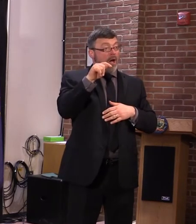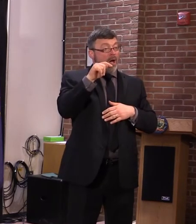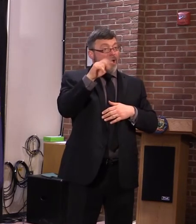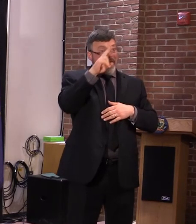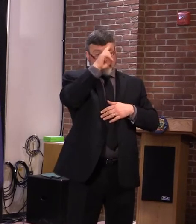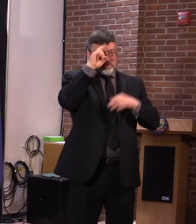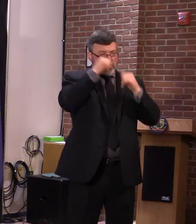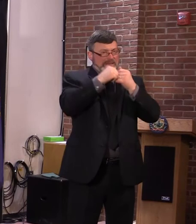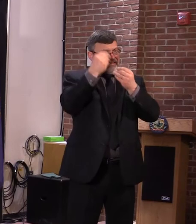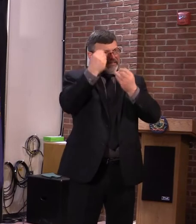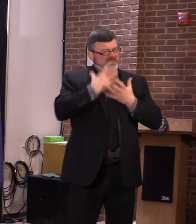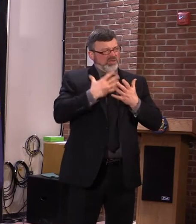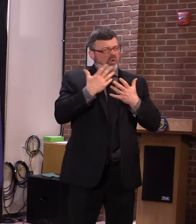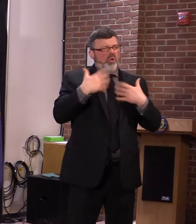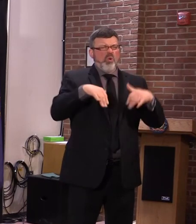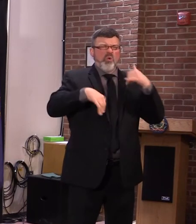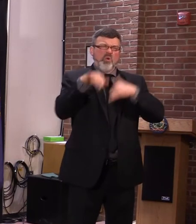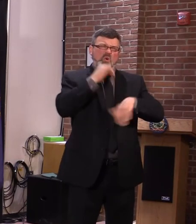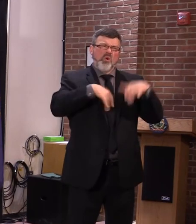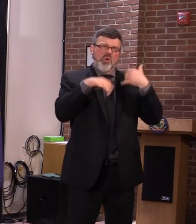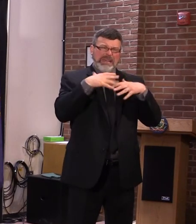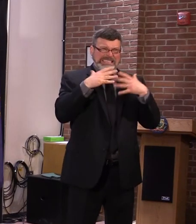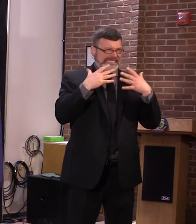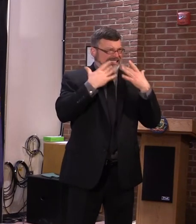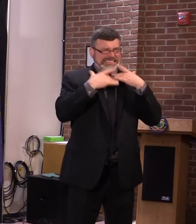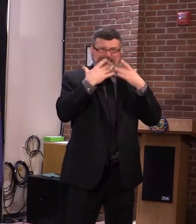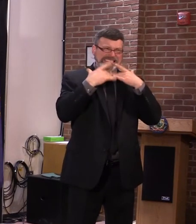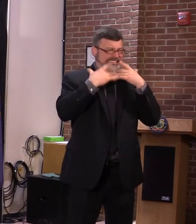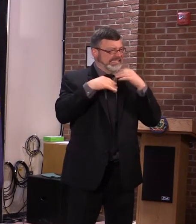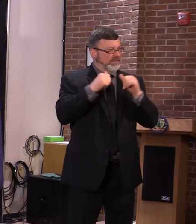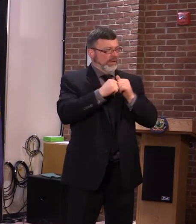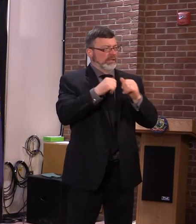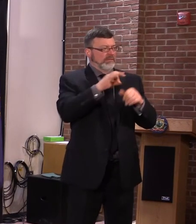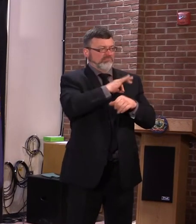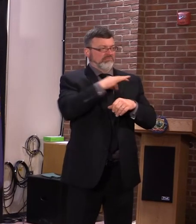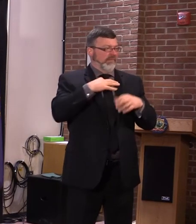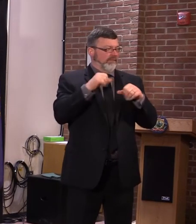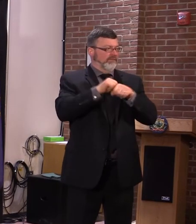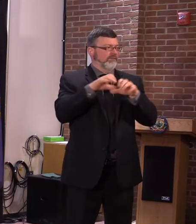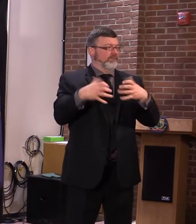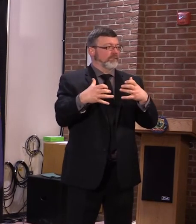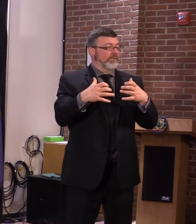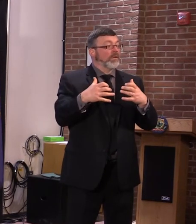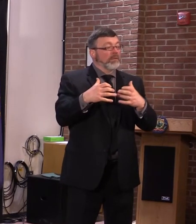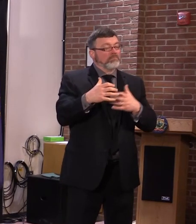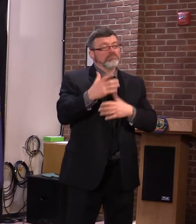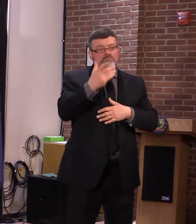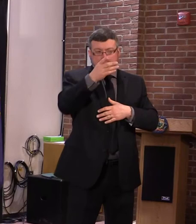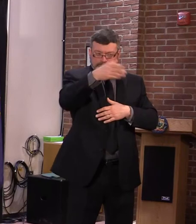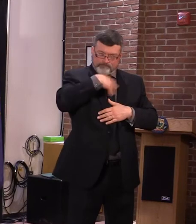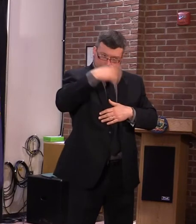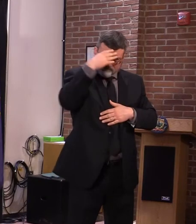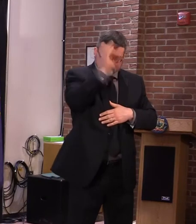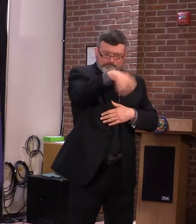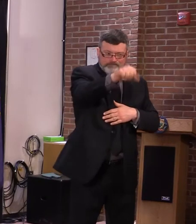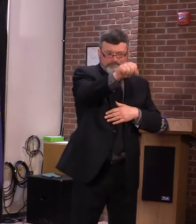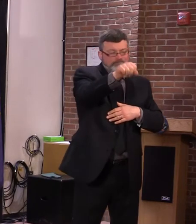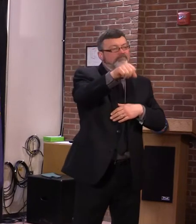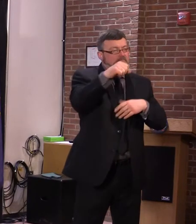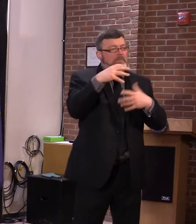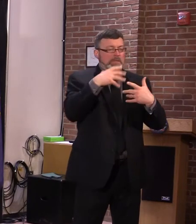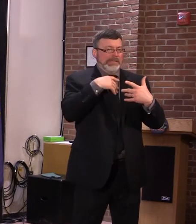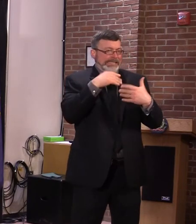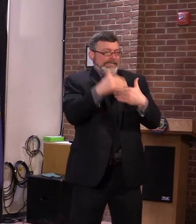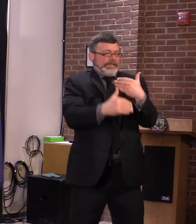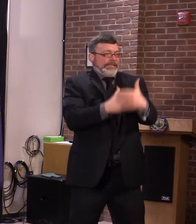current levels and current numbers, they feel confident that they can continue to sustain the level of care that they're operating